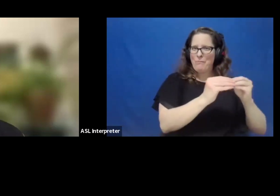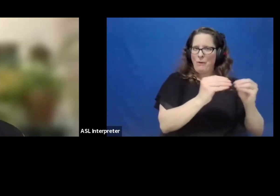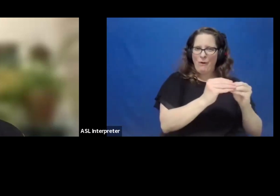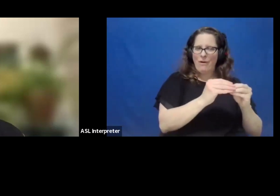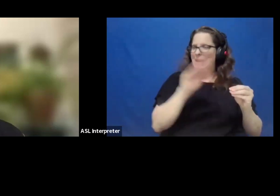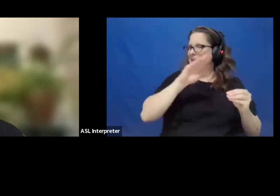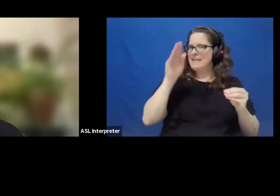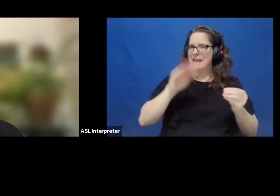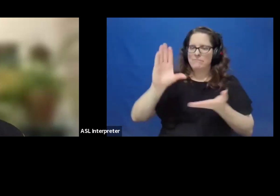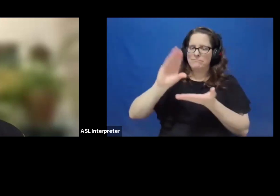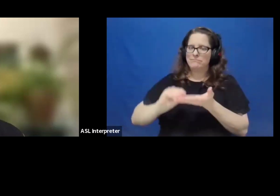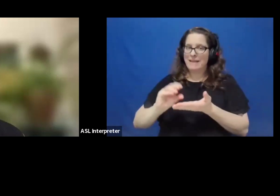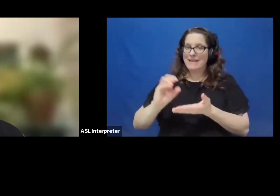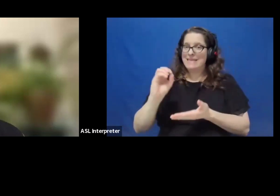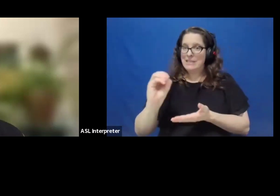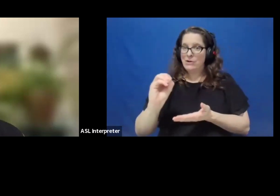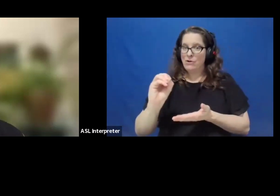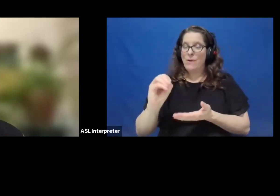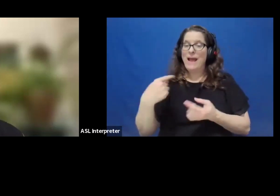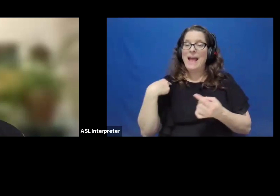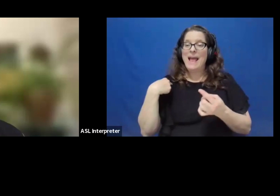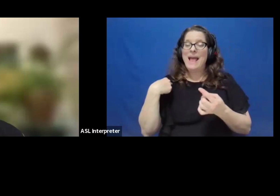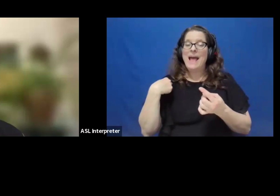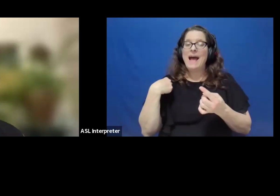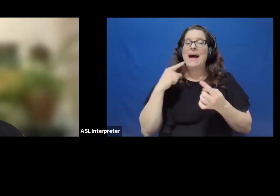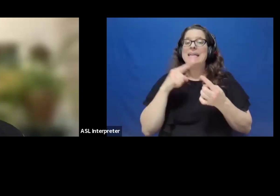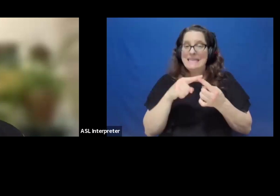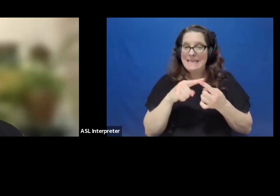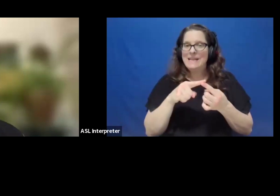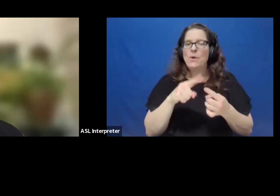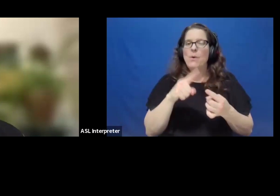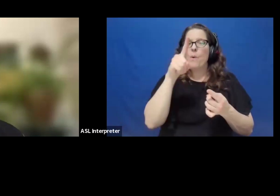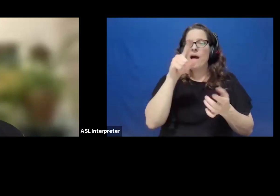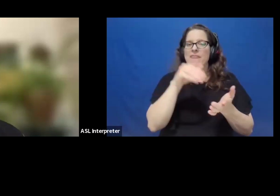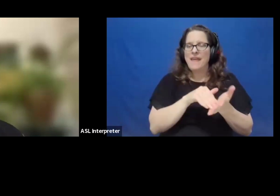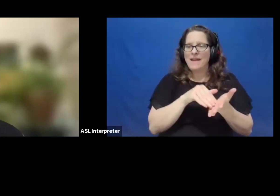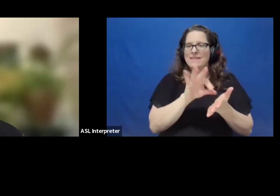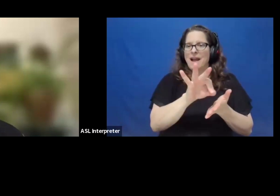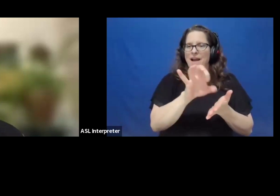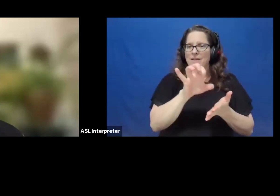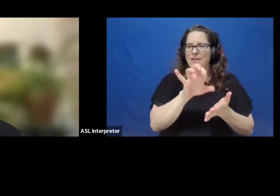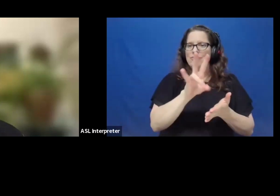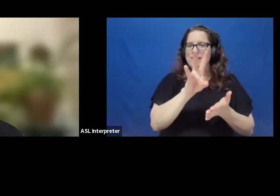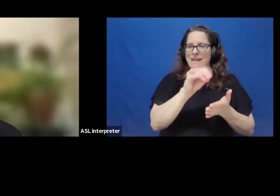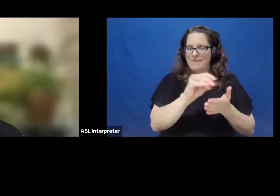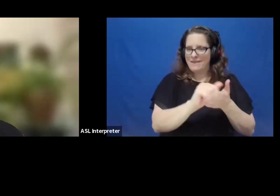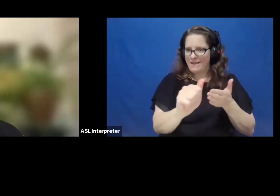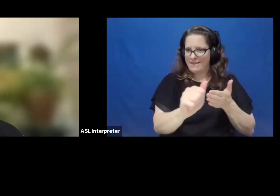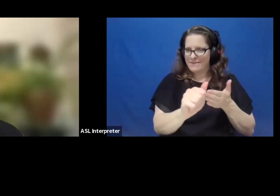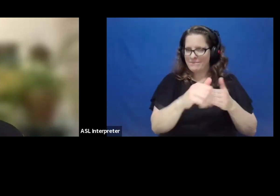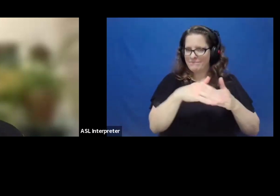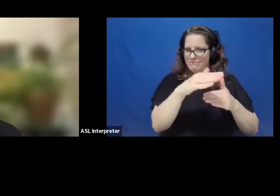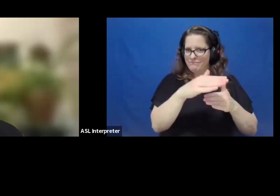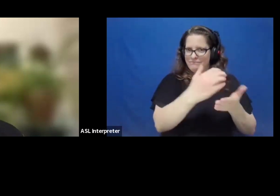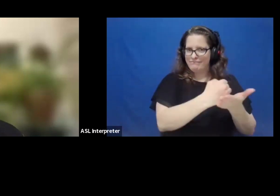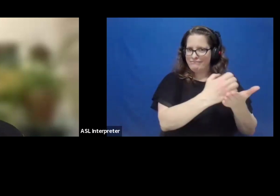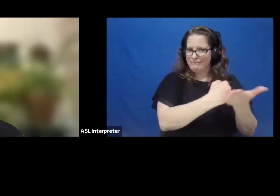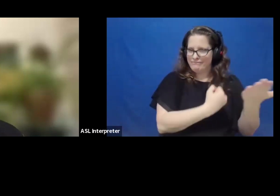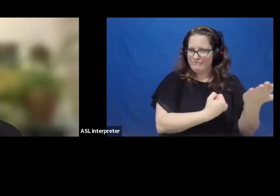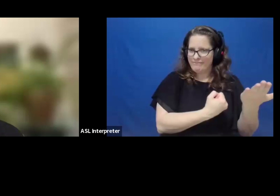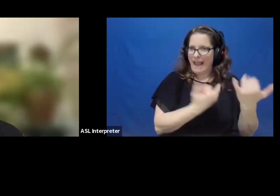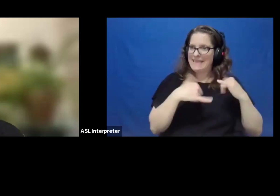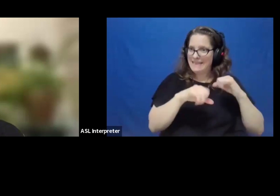zero until they're earning more than $1,970 a month in gross